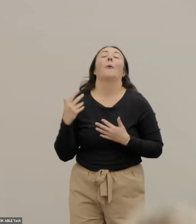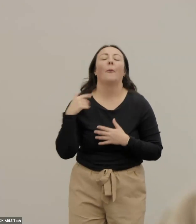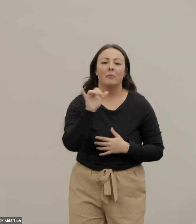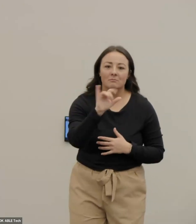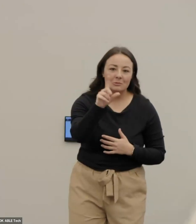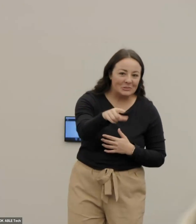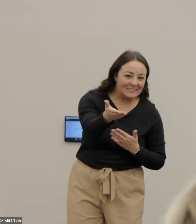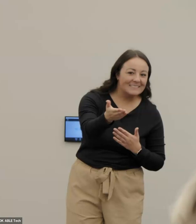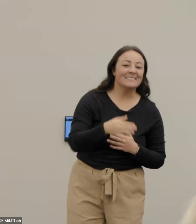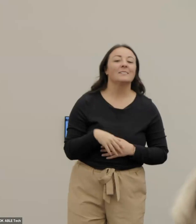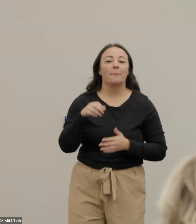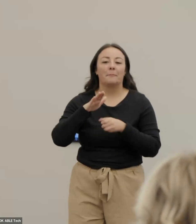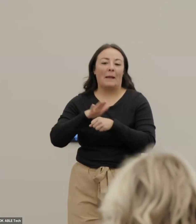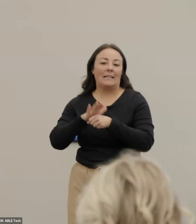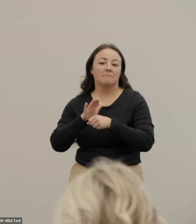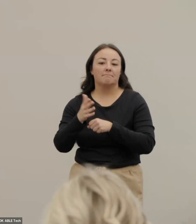Oh, sorry.